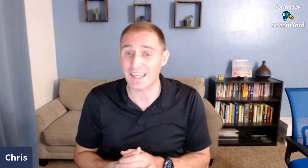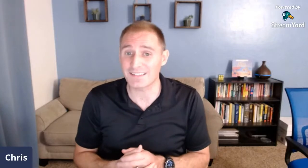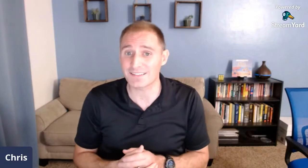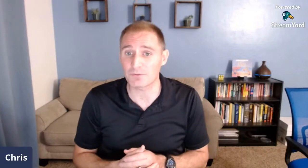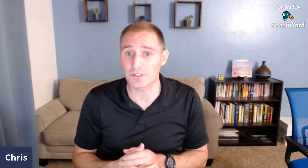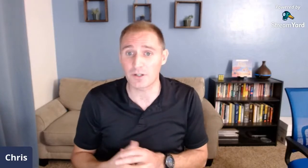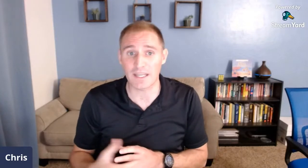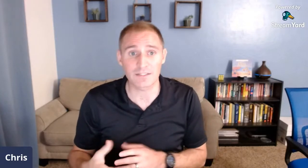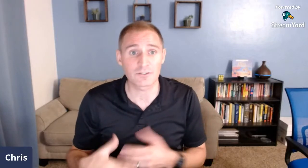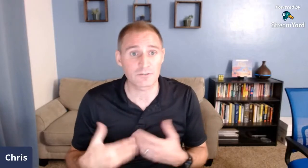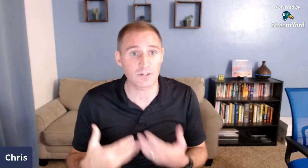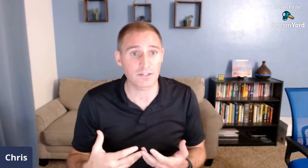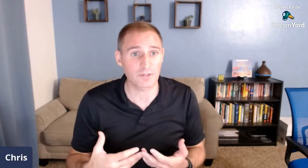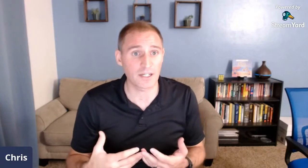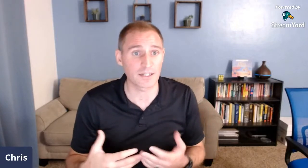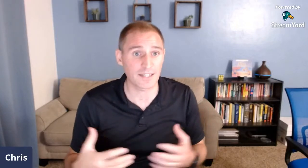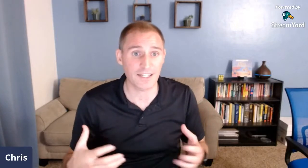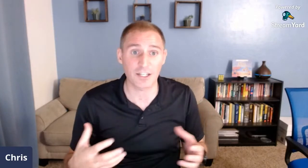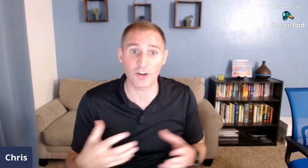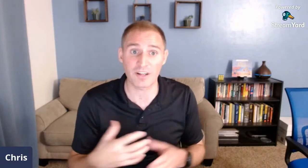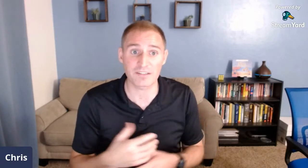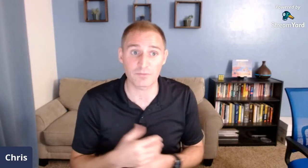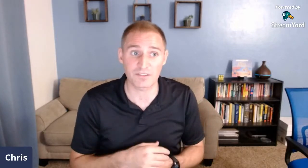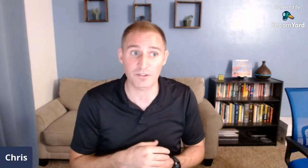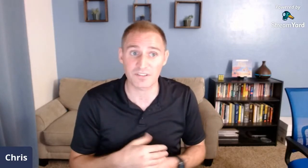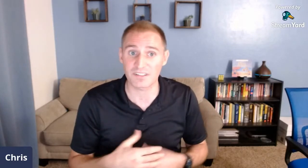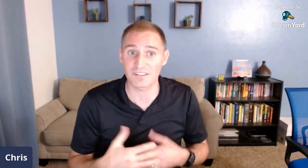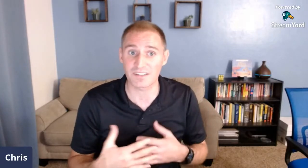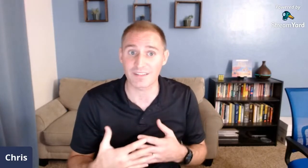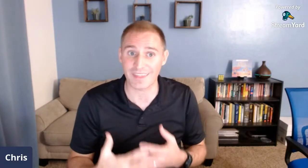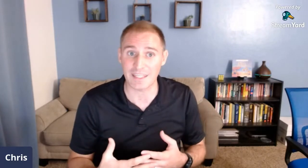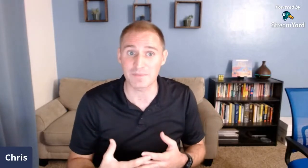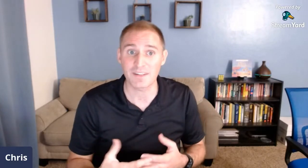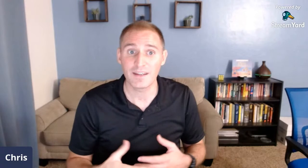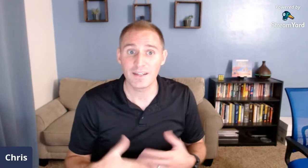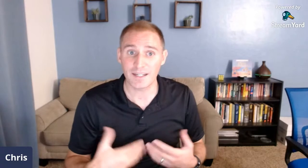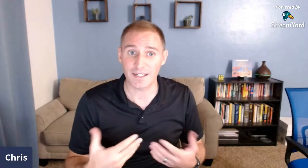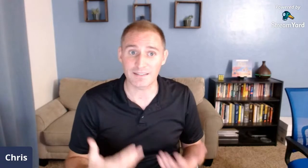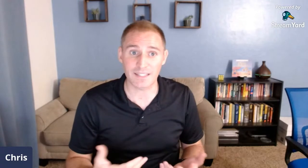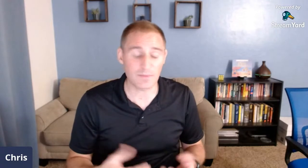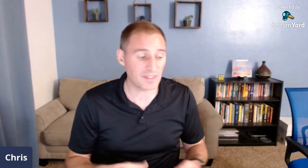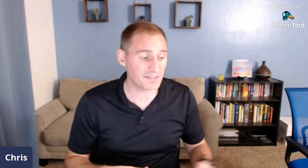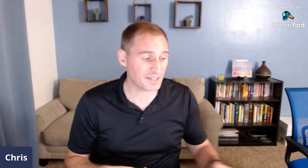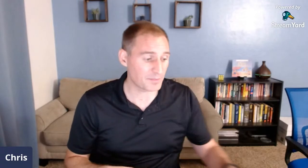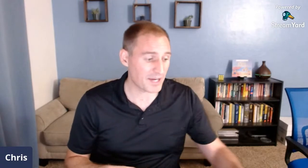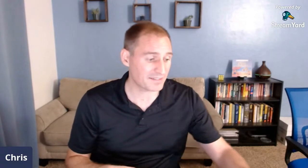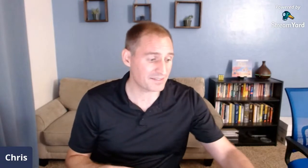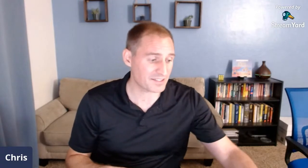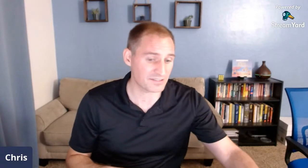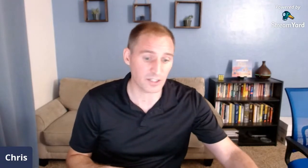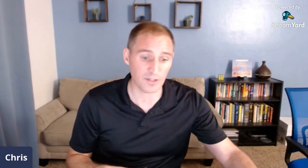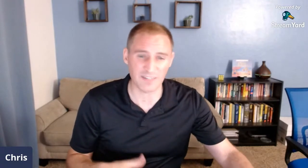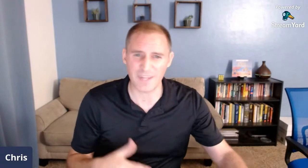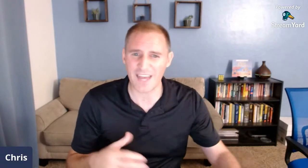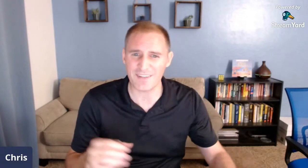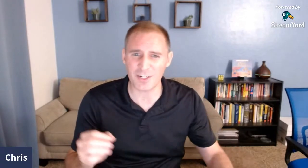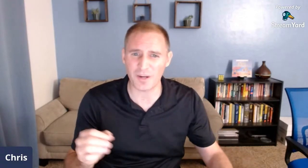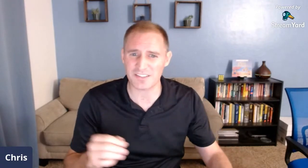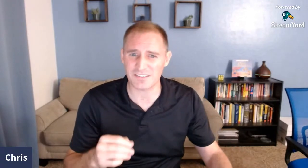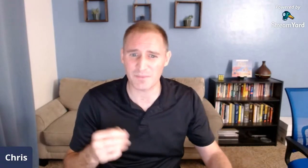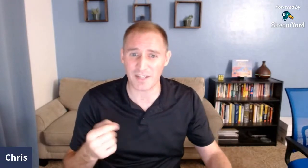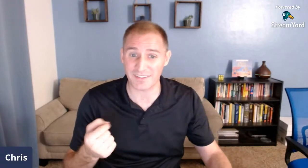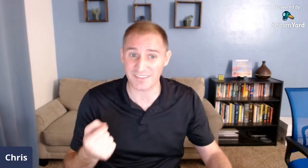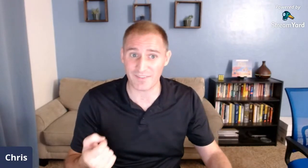is the case, then we'll go ahead and try to kind of curate some resources and themes to keep these practice sessions going. If you have